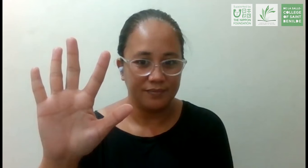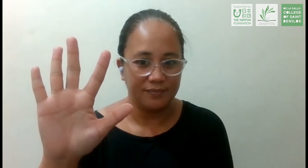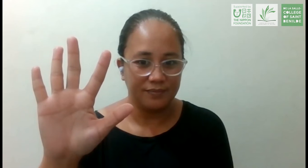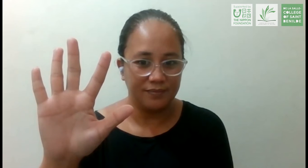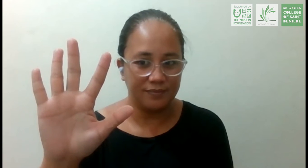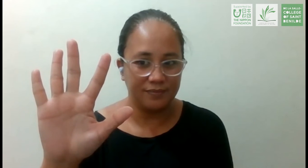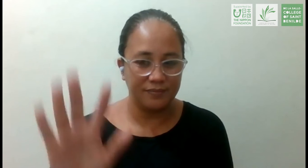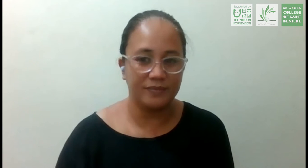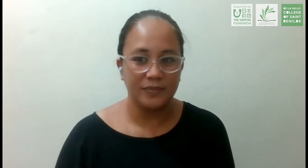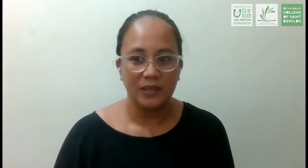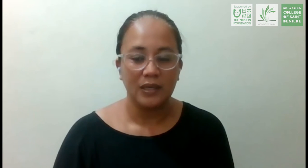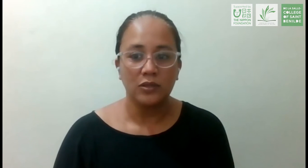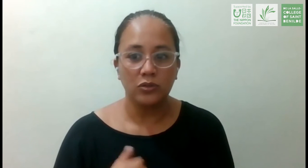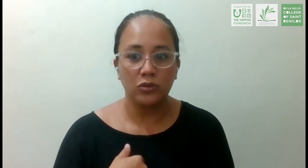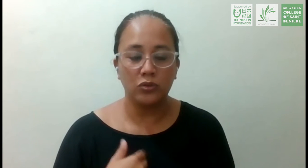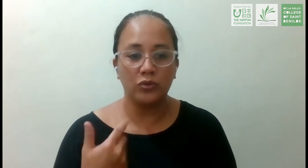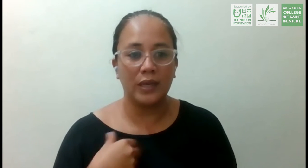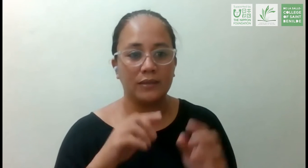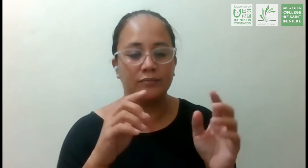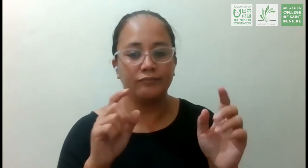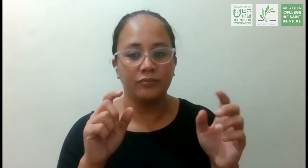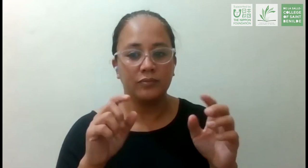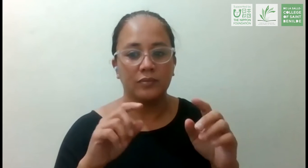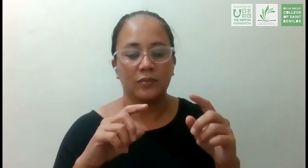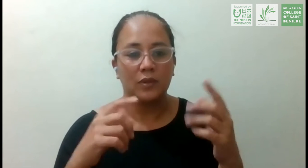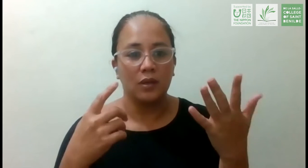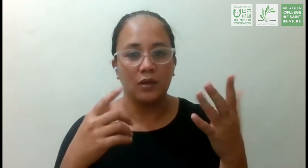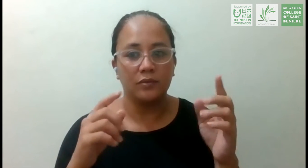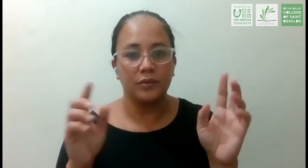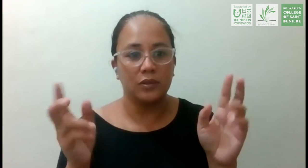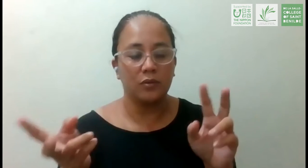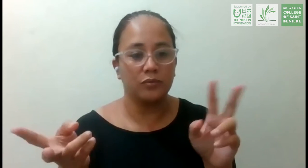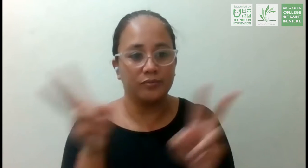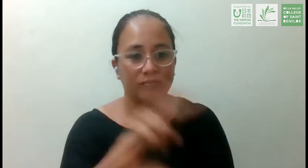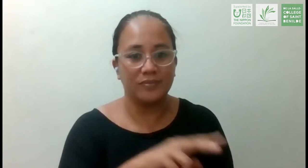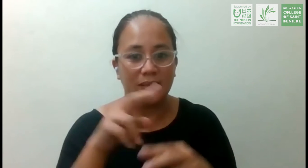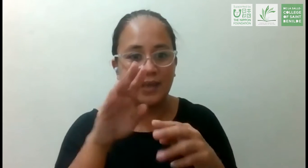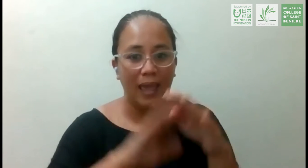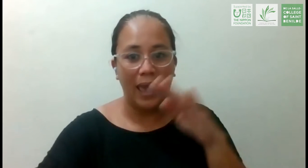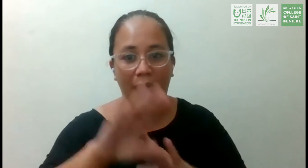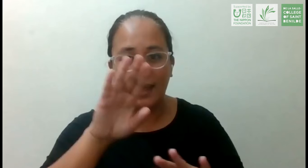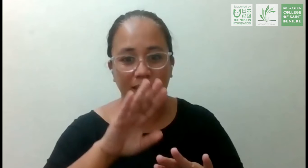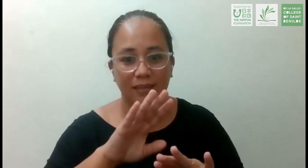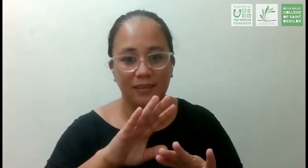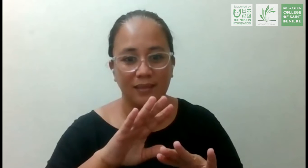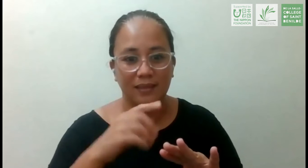So you would actually switch hands during the formula.